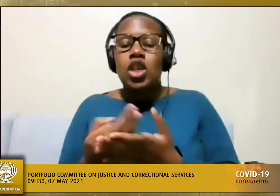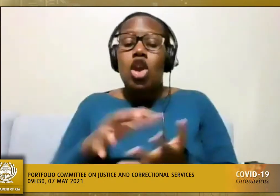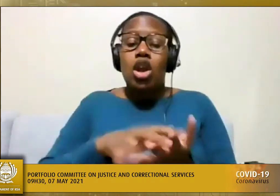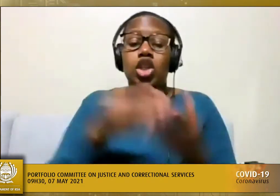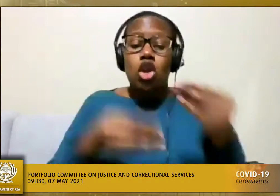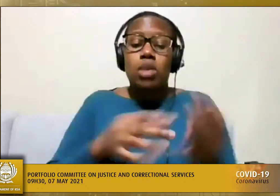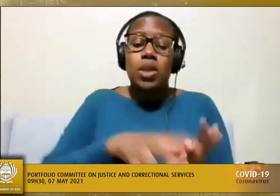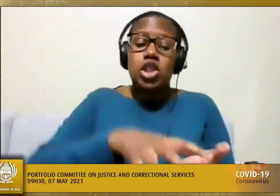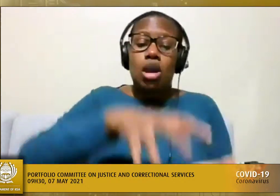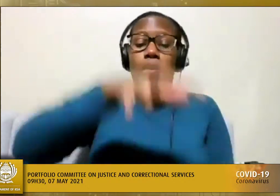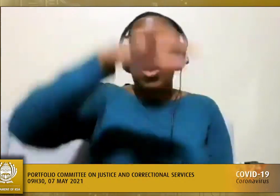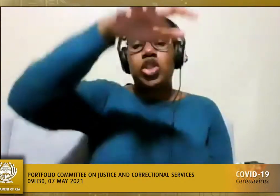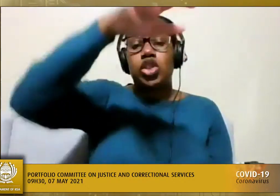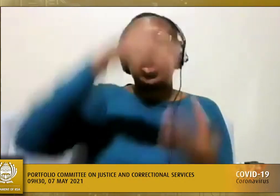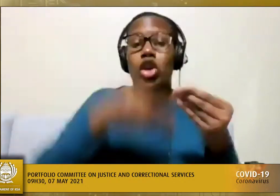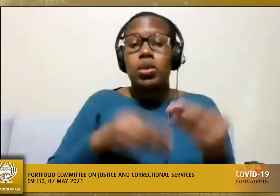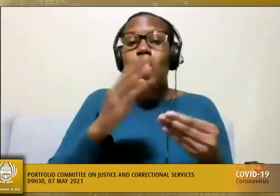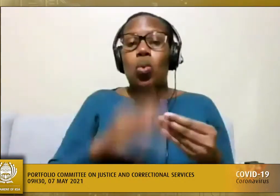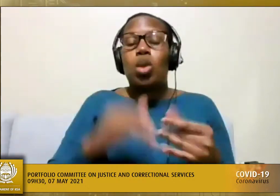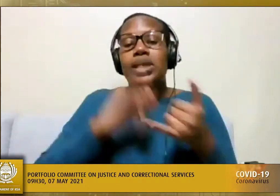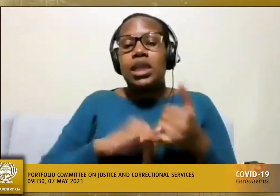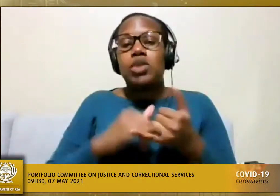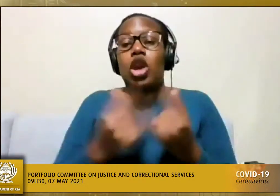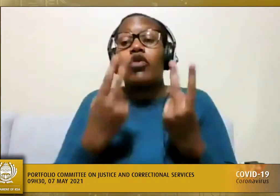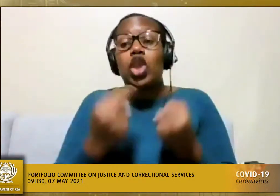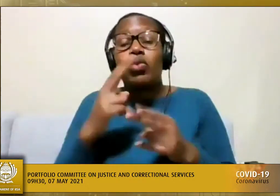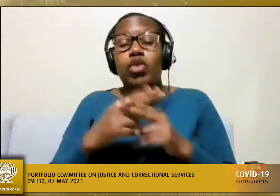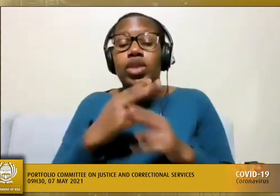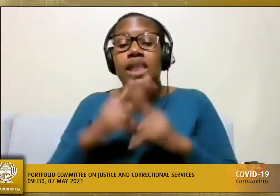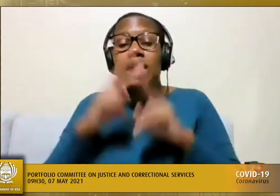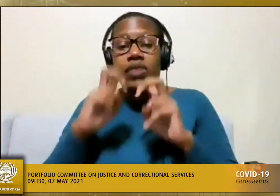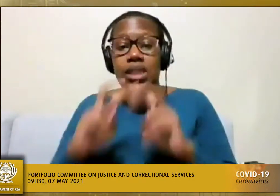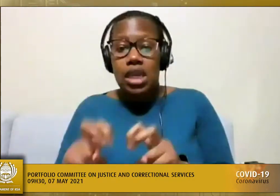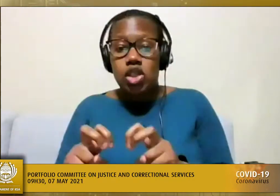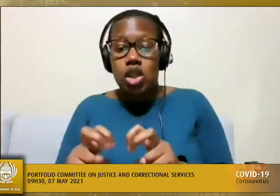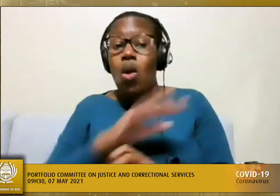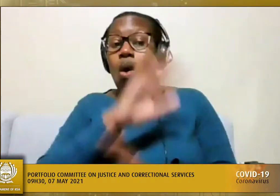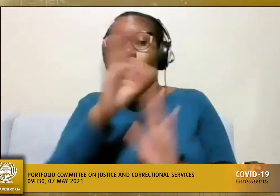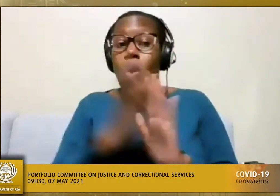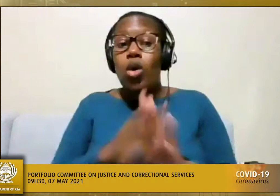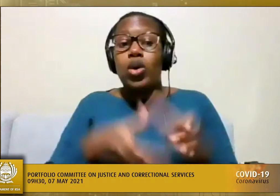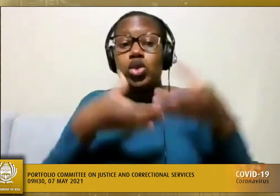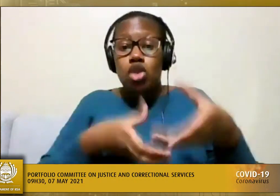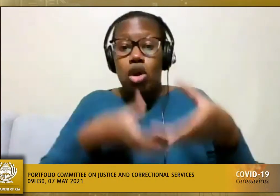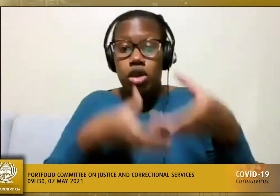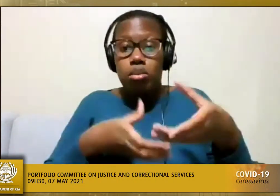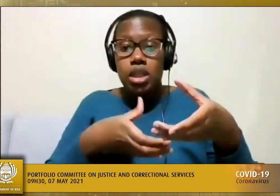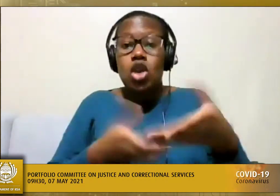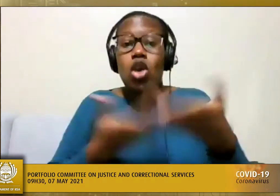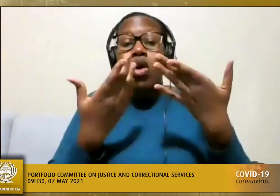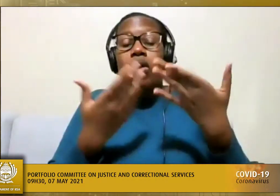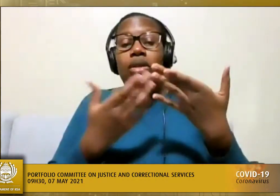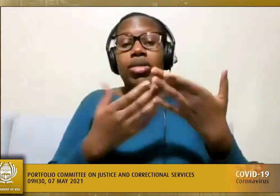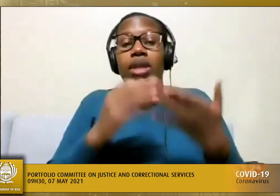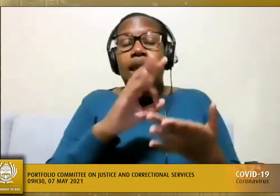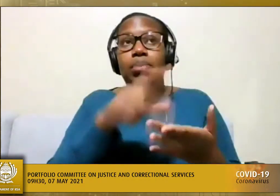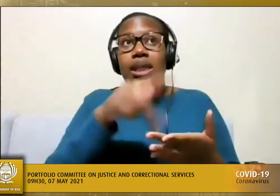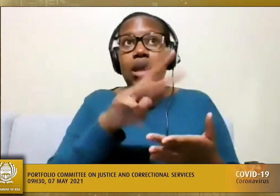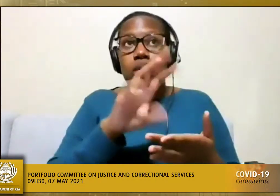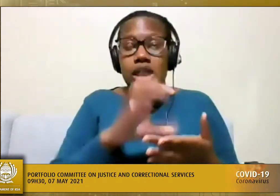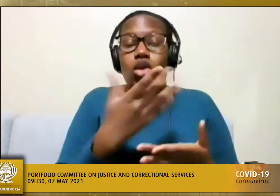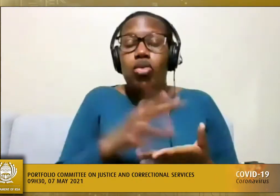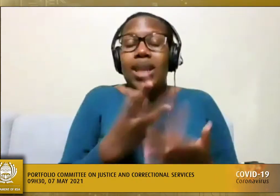subject of the new forensic investigation and all those documents were however already in possession and under the control